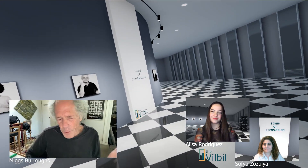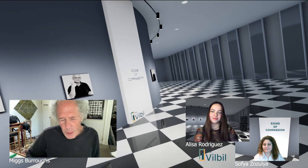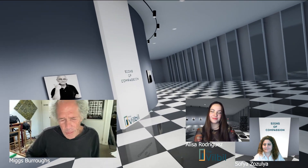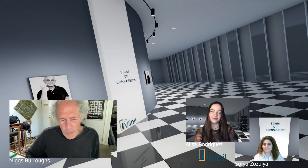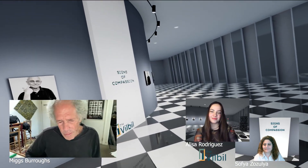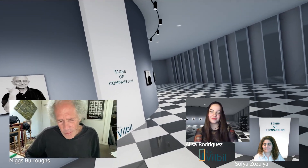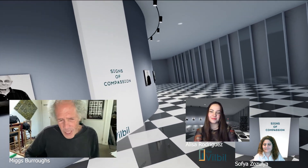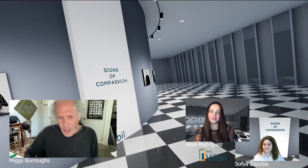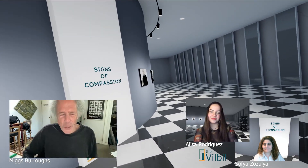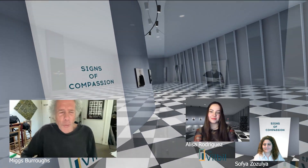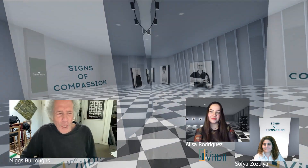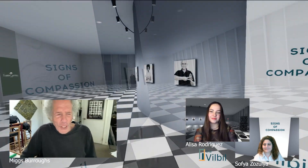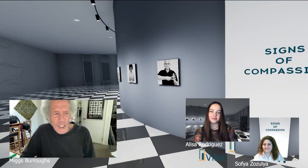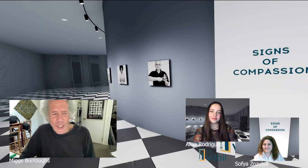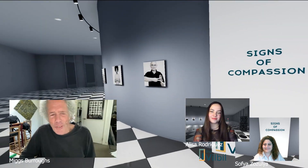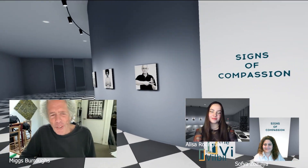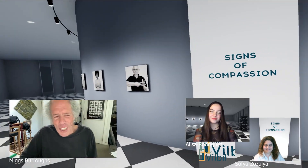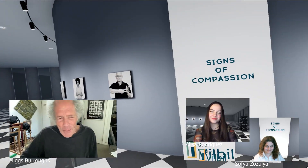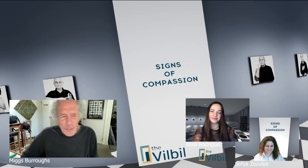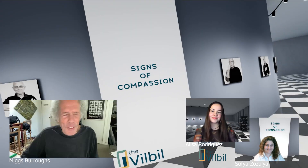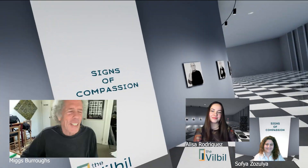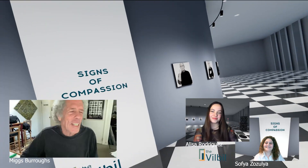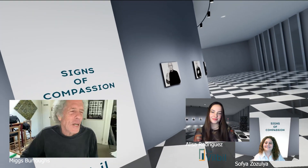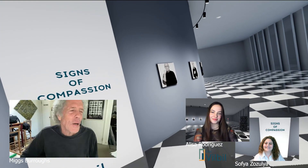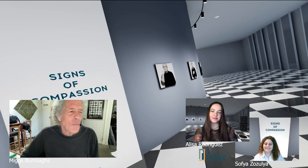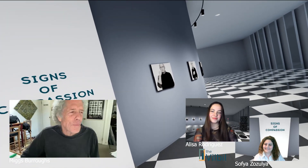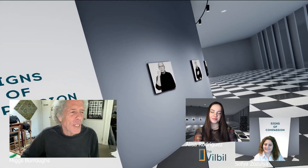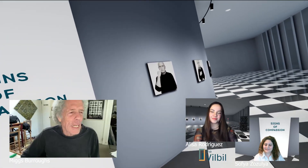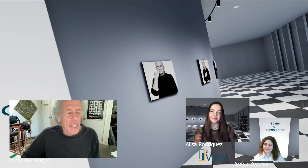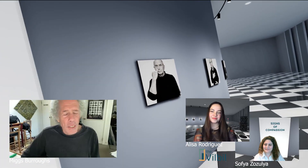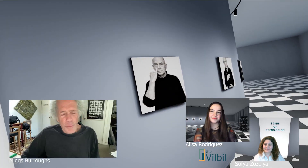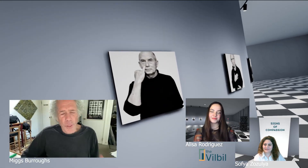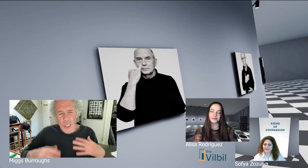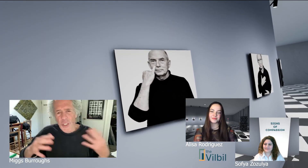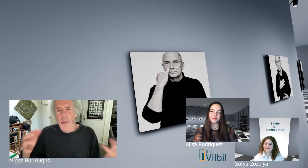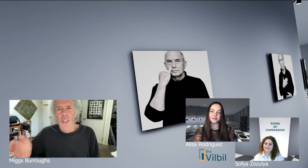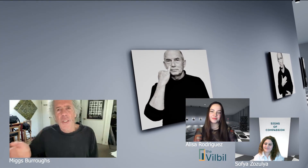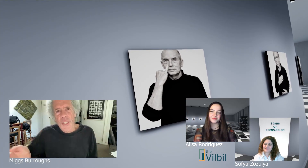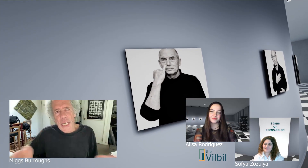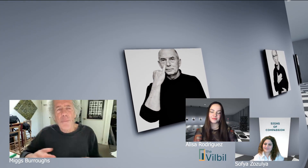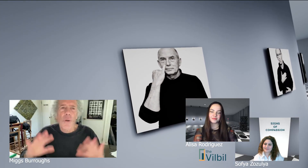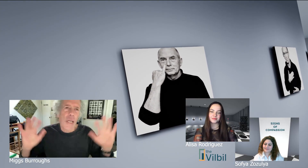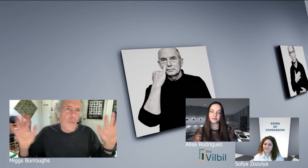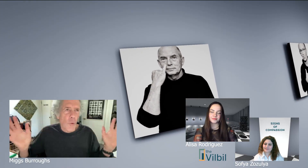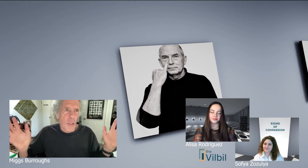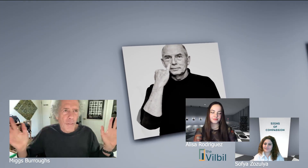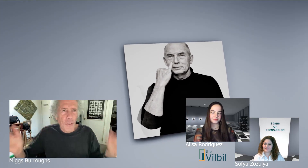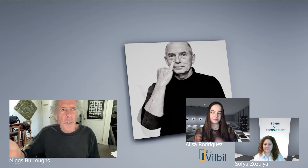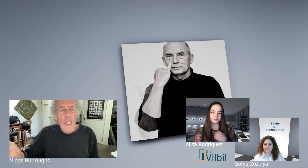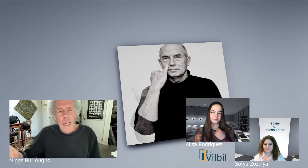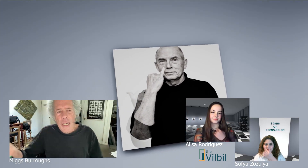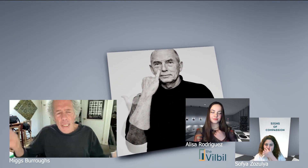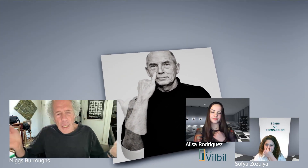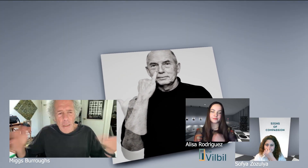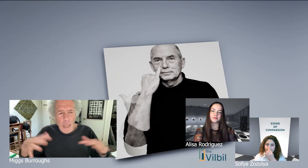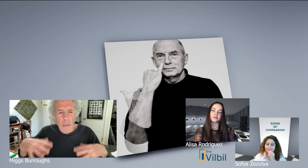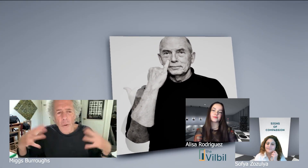nobody cared too much. Nothing really came of it. And then the prestige of having a stamp, all that was wonderful. And I got a lot of